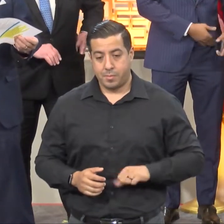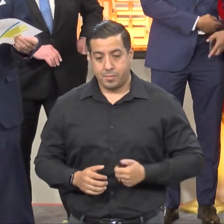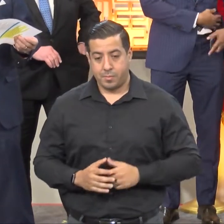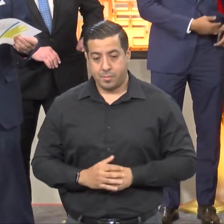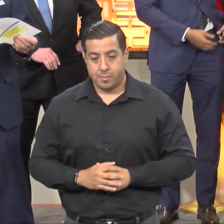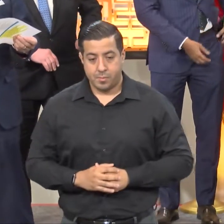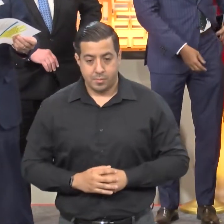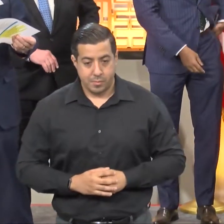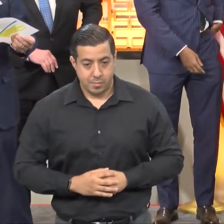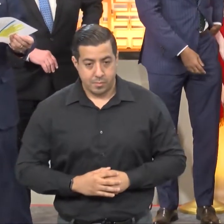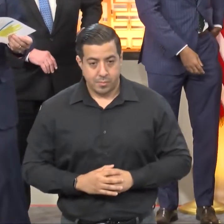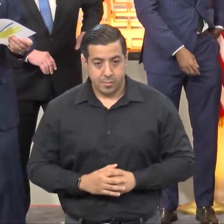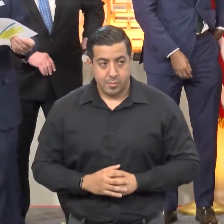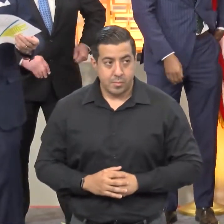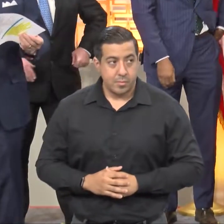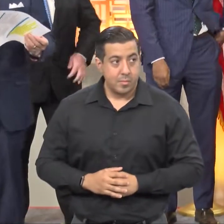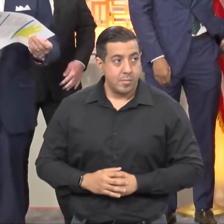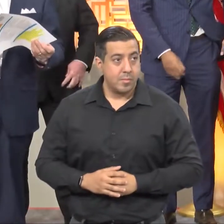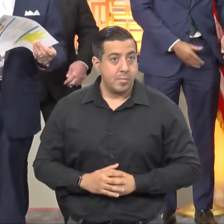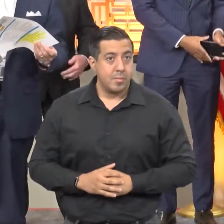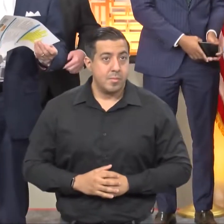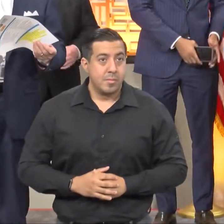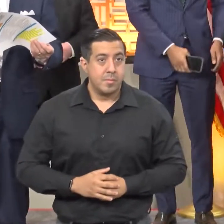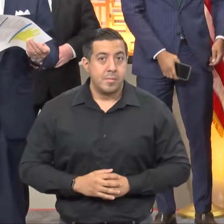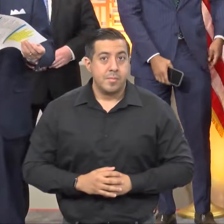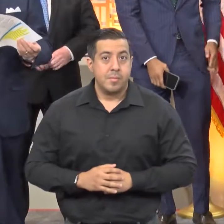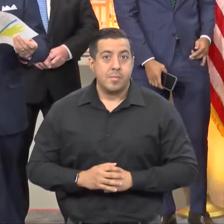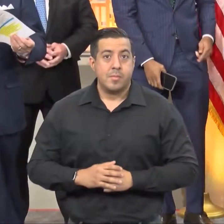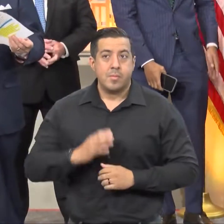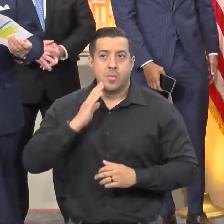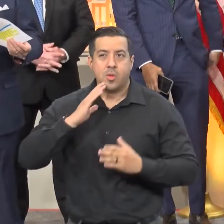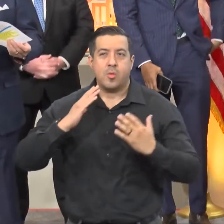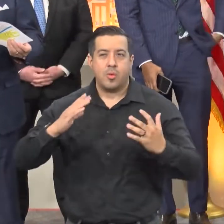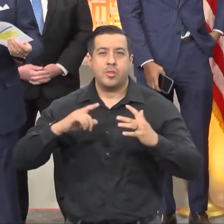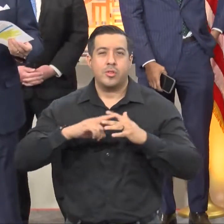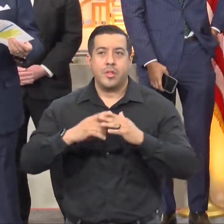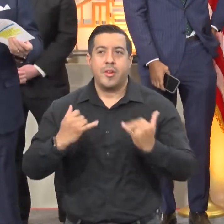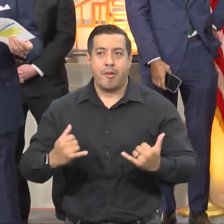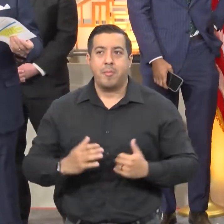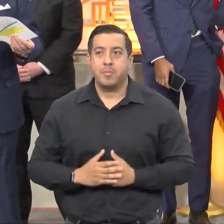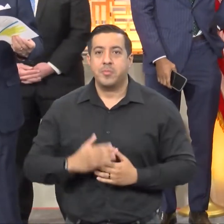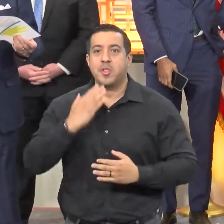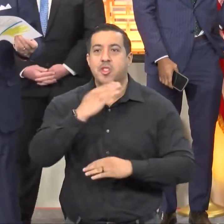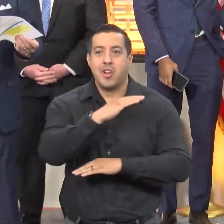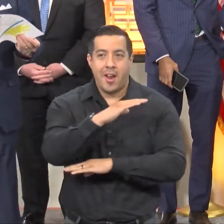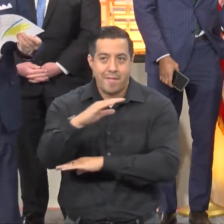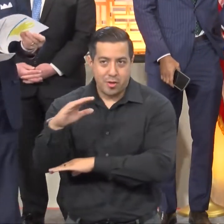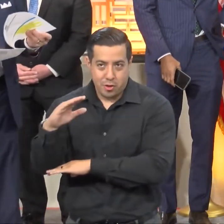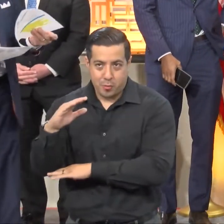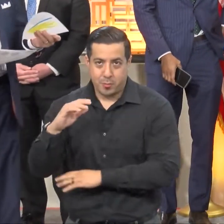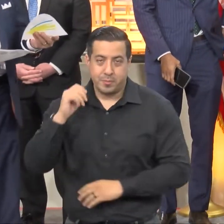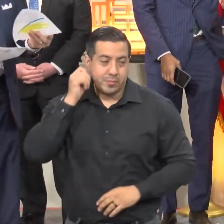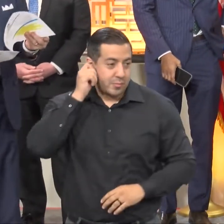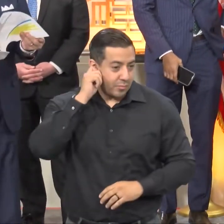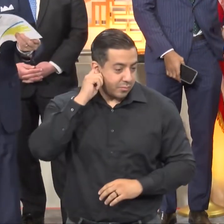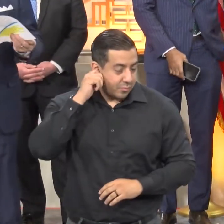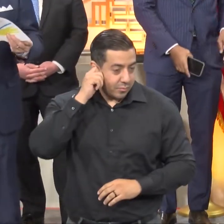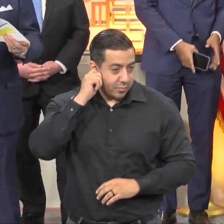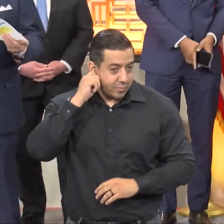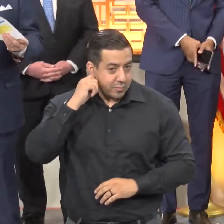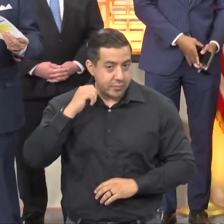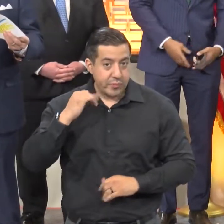Okay, I think we're going to get started. Uh, Let me say good afternoon to everyone. We